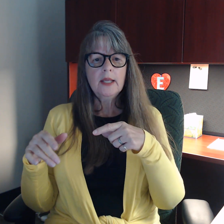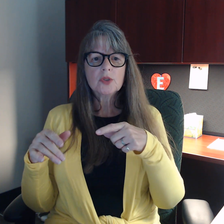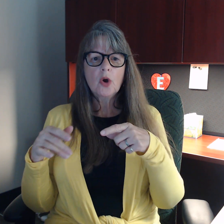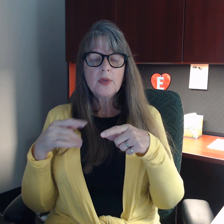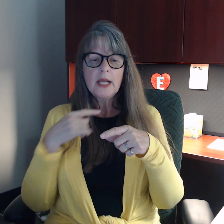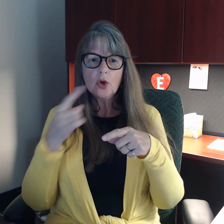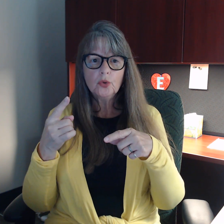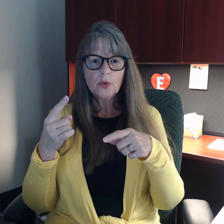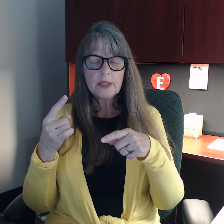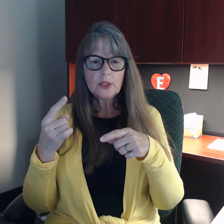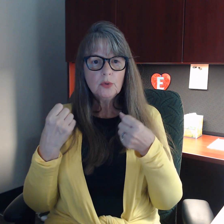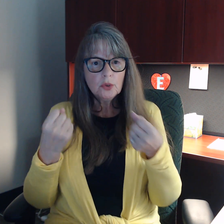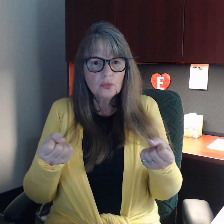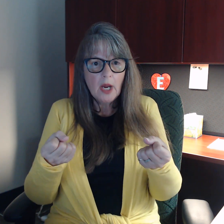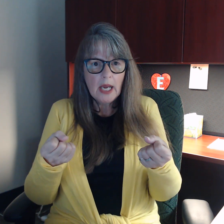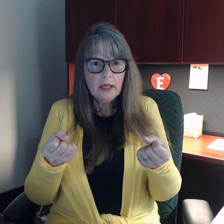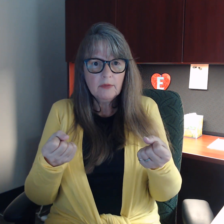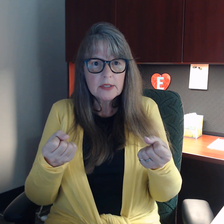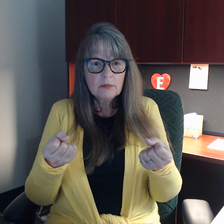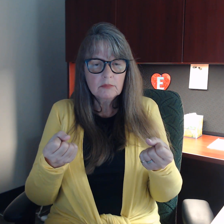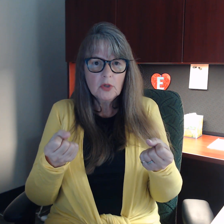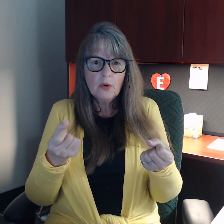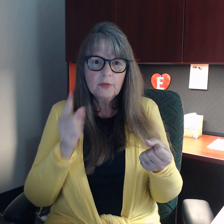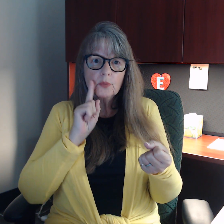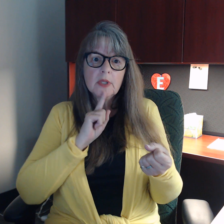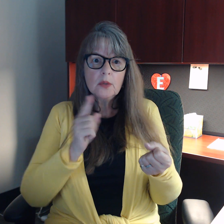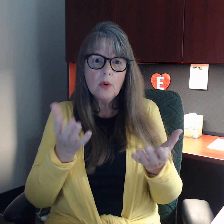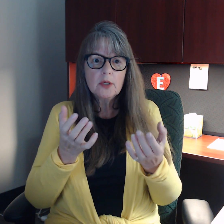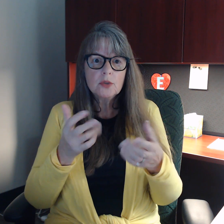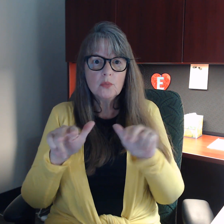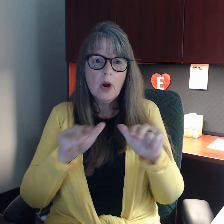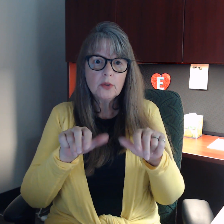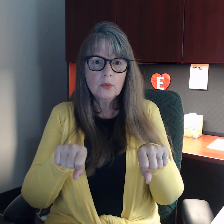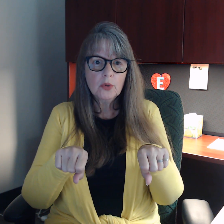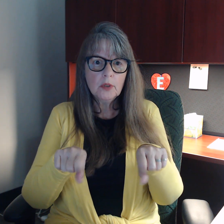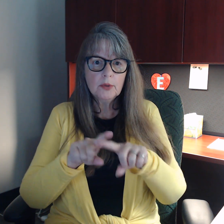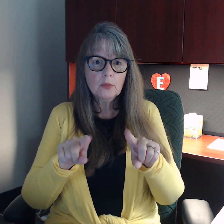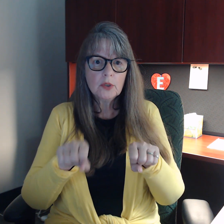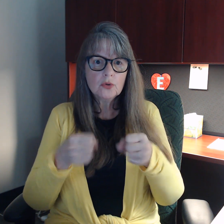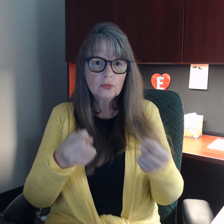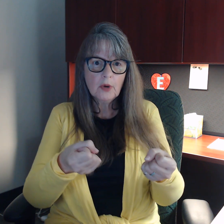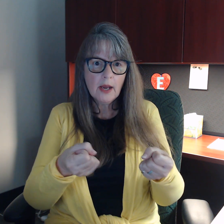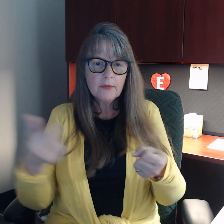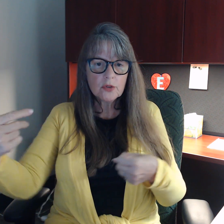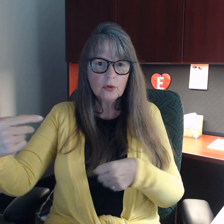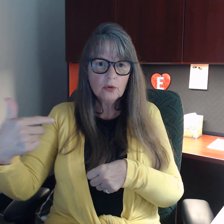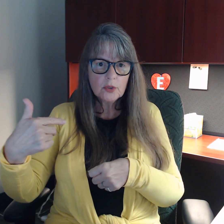so then I told her, I said, you can drive. I said, if you really wanted to walk, you could, but you could drive. And so you would just, I